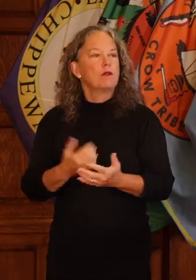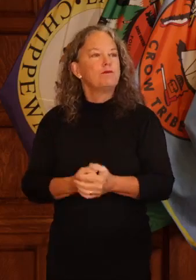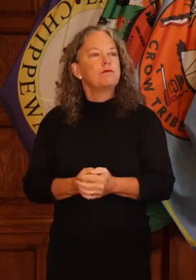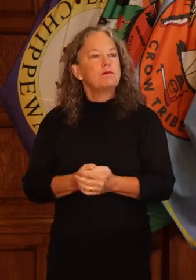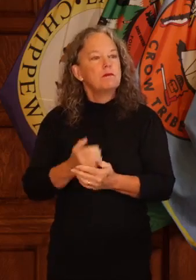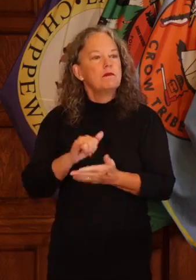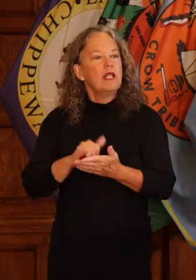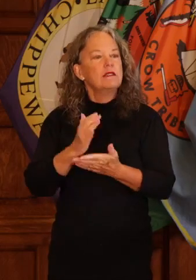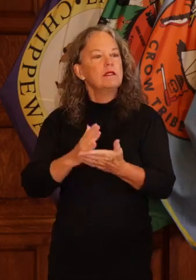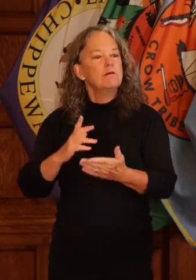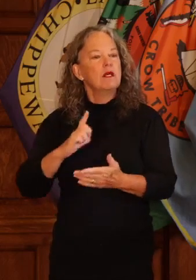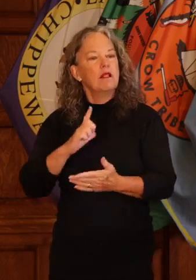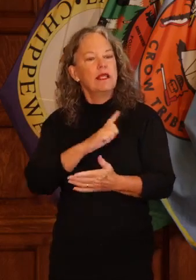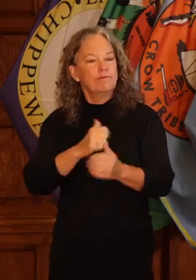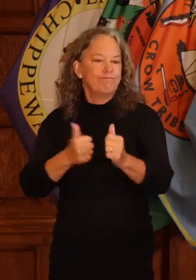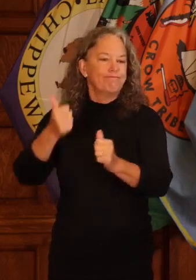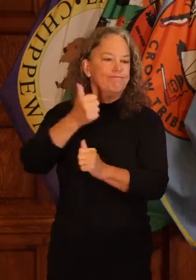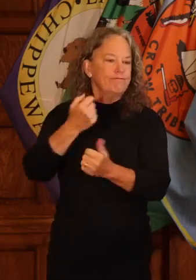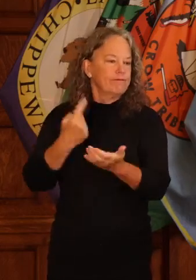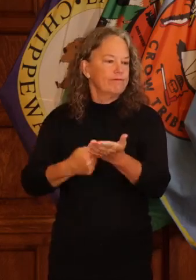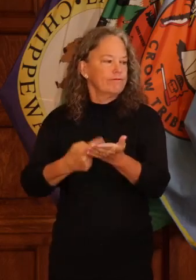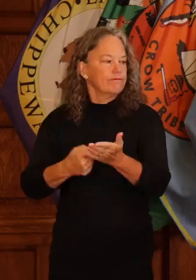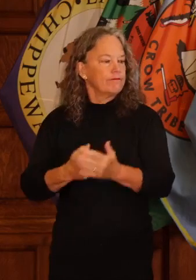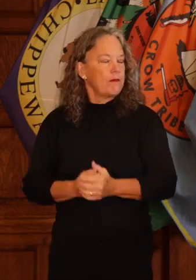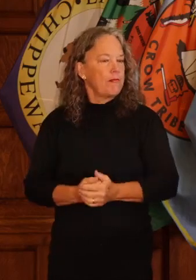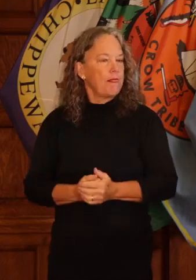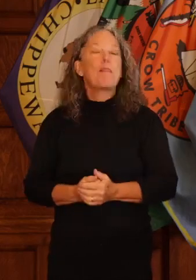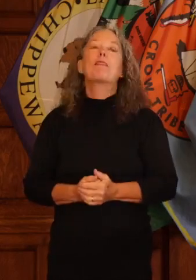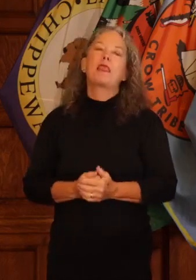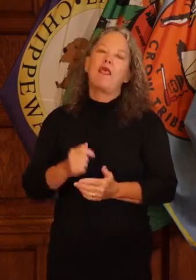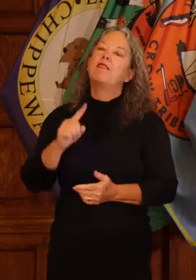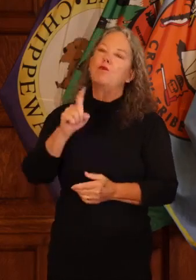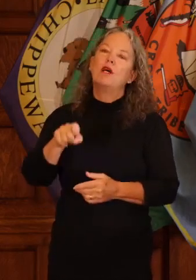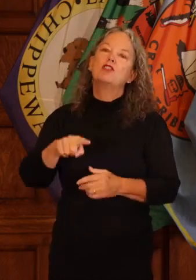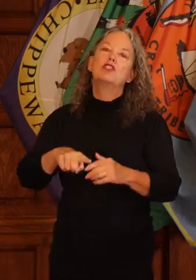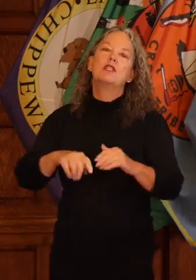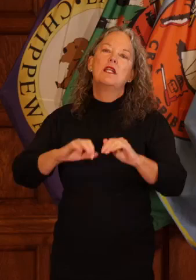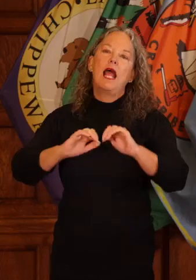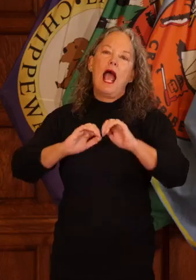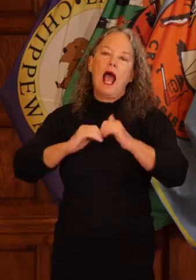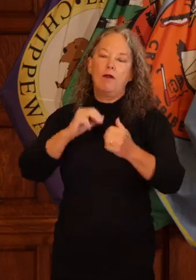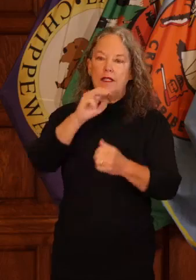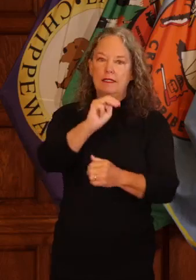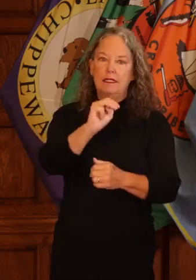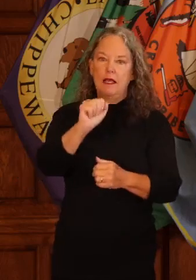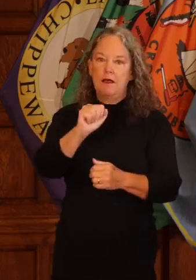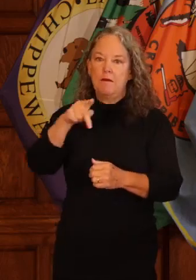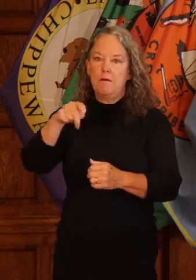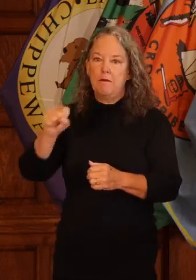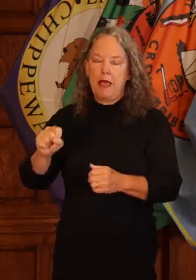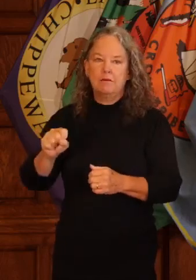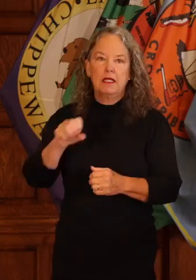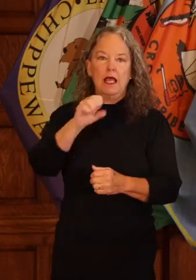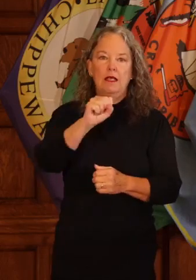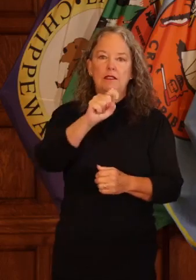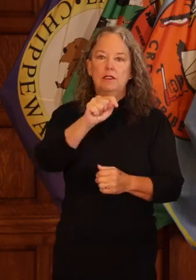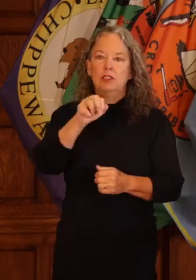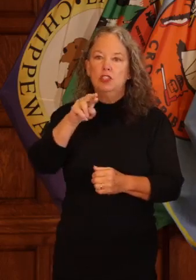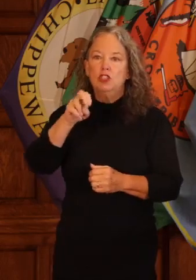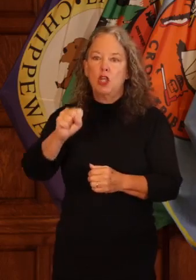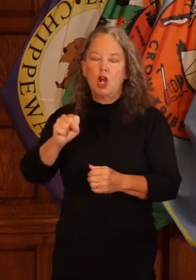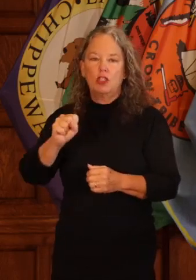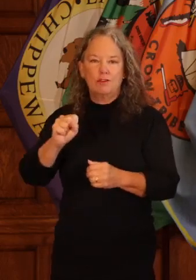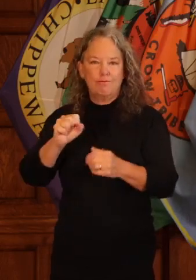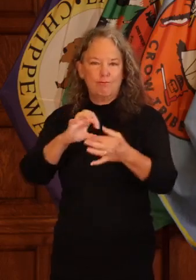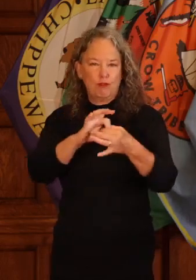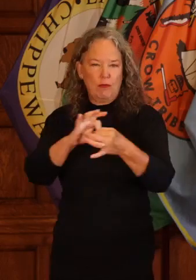the legislative leadership talked about them. Yeah, I really, the question is about how does MAPS and STARS relate to each other? Were they paired